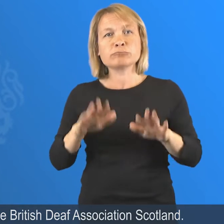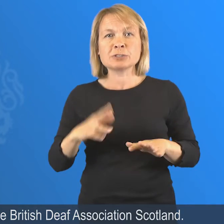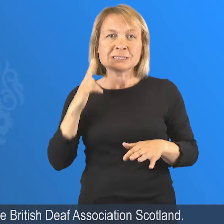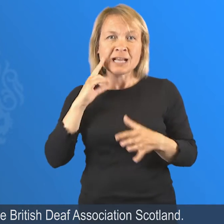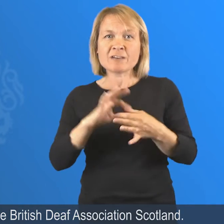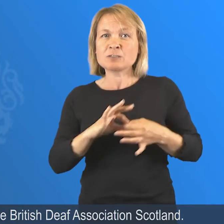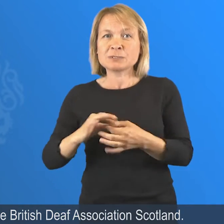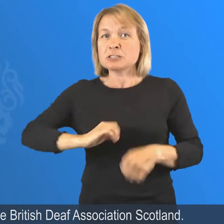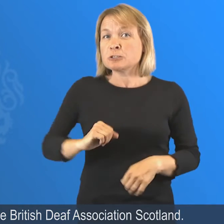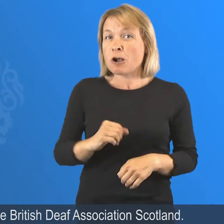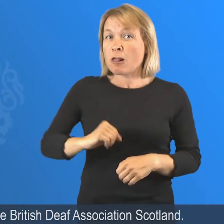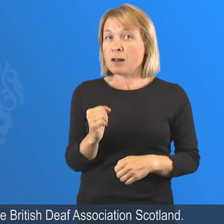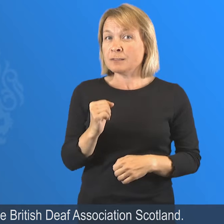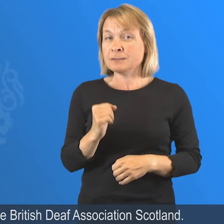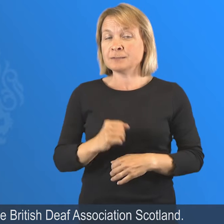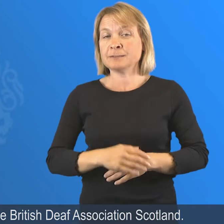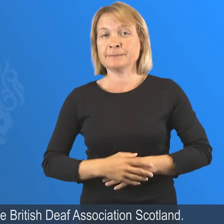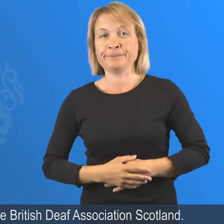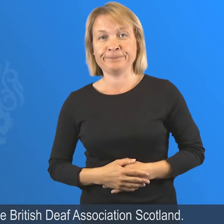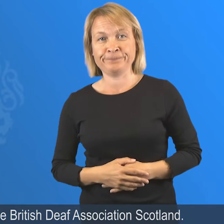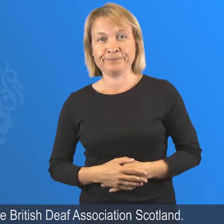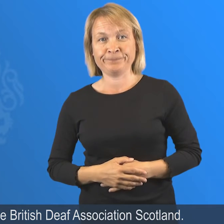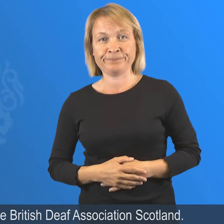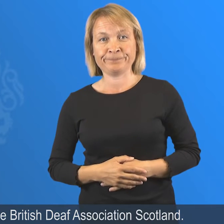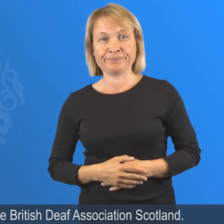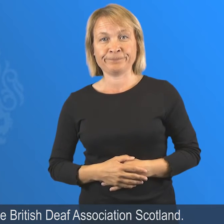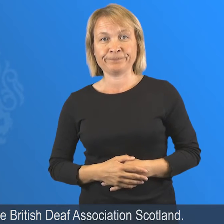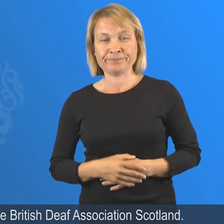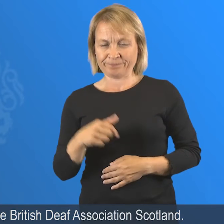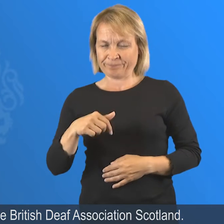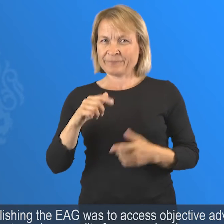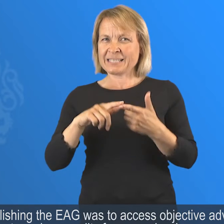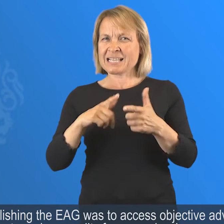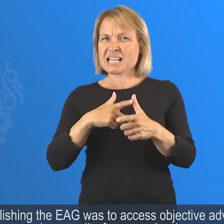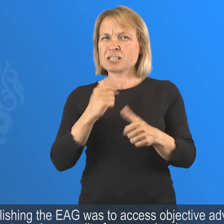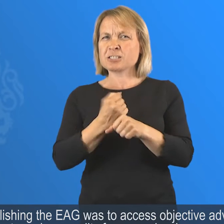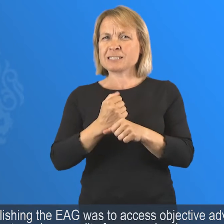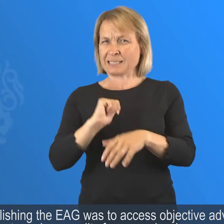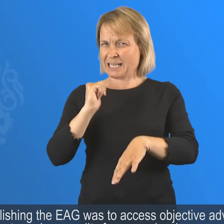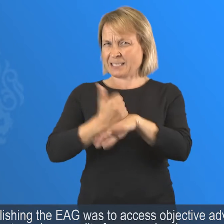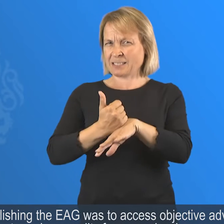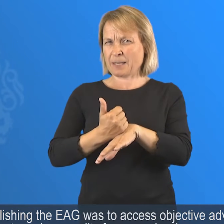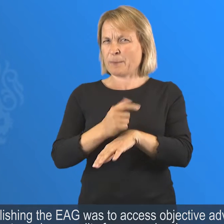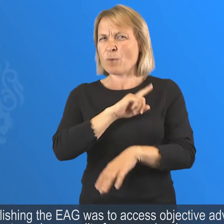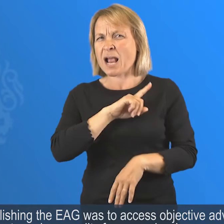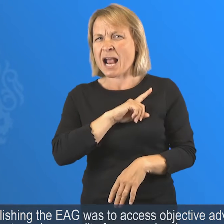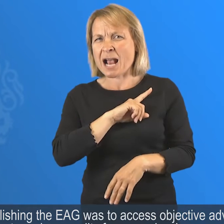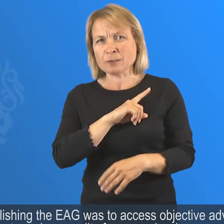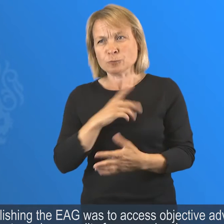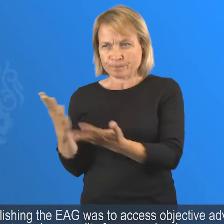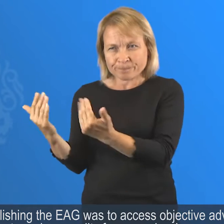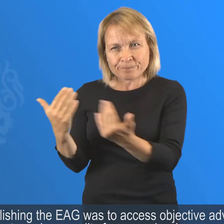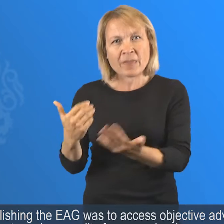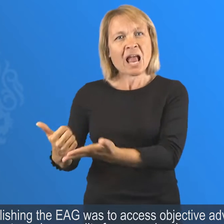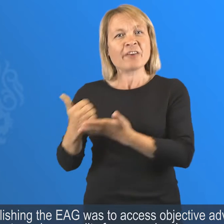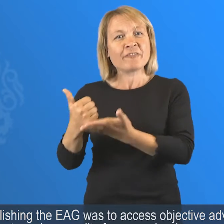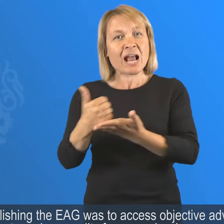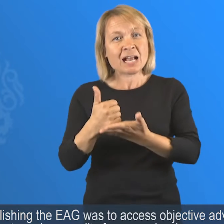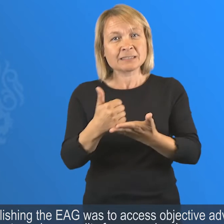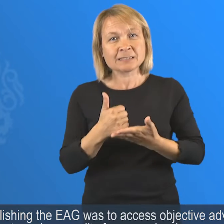EAG, by the British Deaf Association, Scotland. The aim of establishing the EAG was